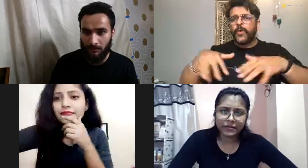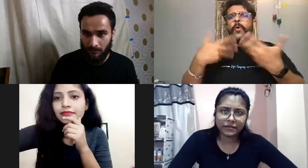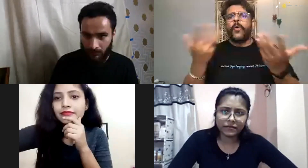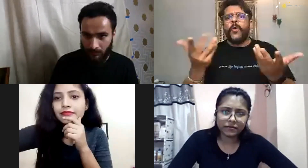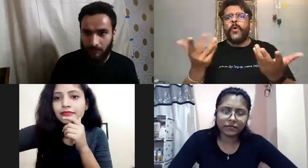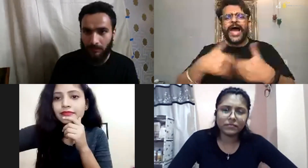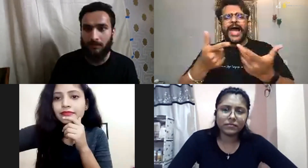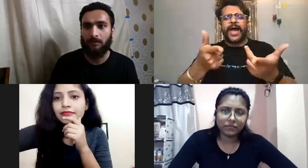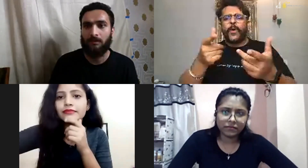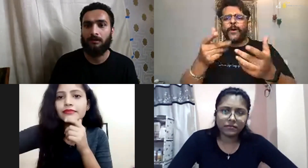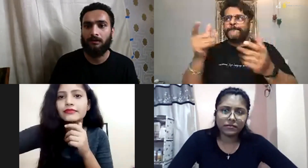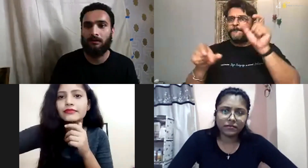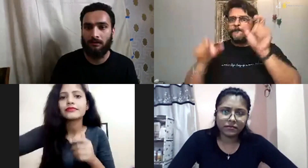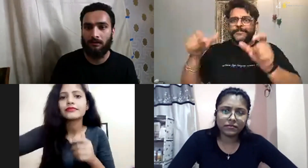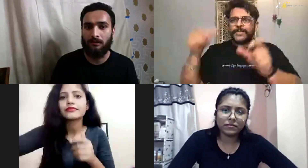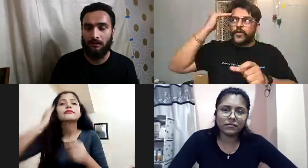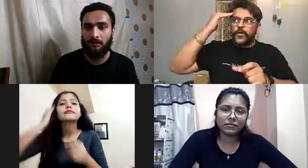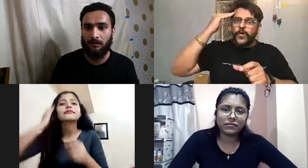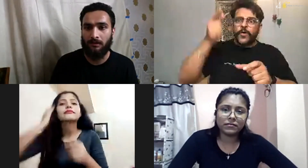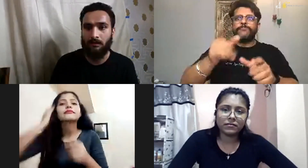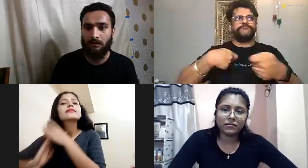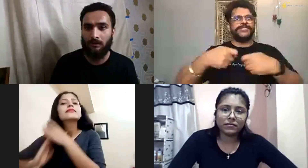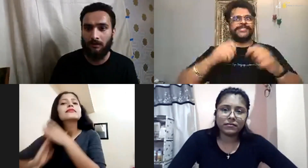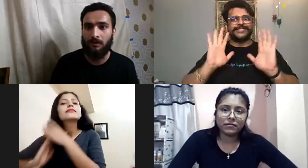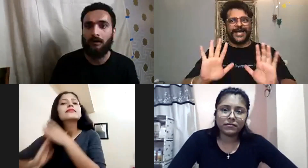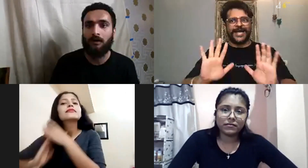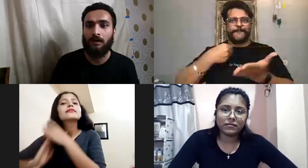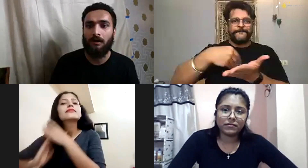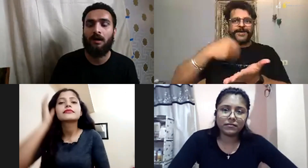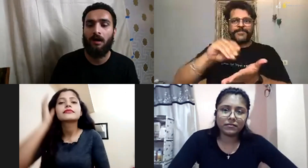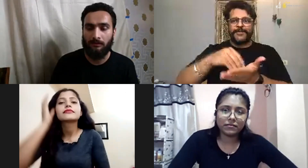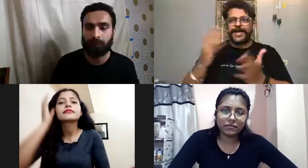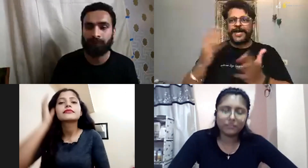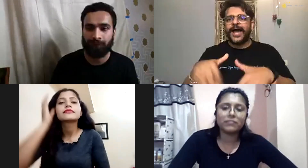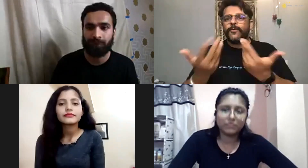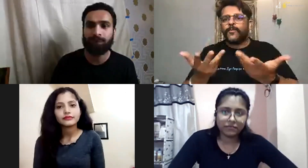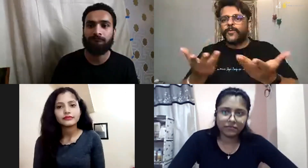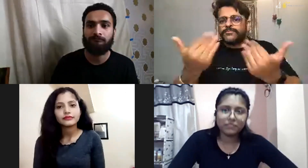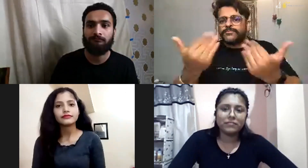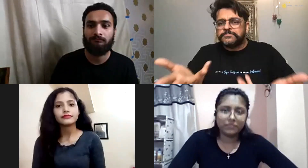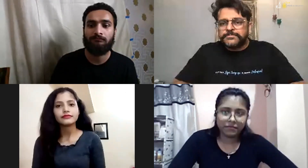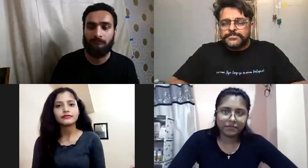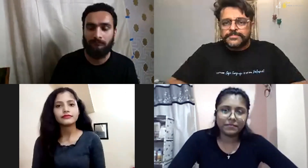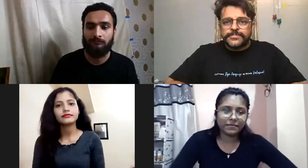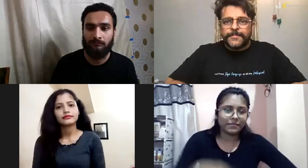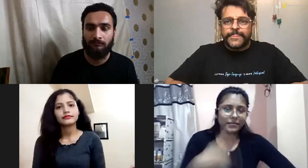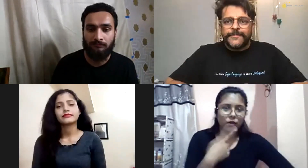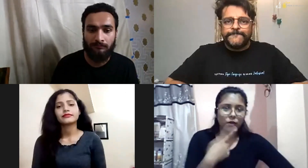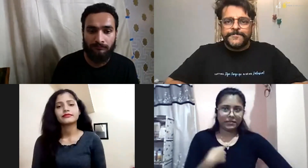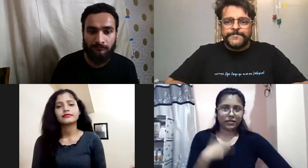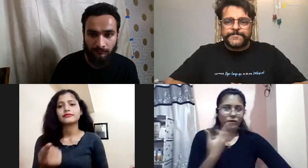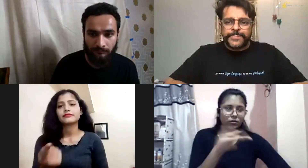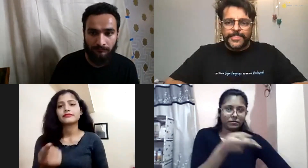friends? You're sending it through friends. How are you getting people to know that you have a business, to pay you for this business?